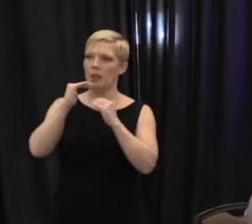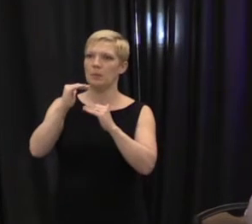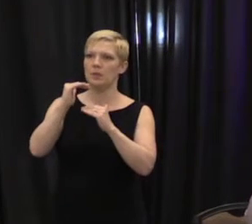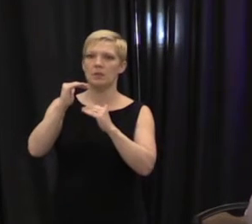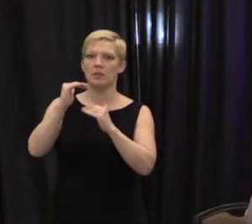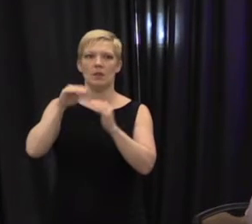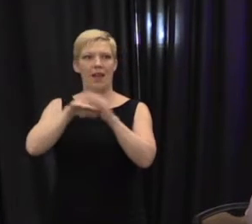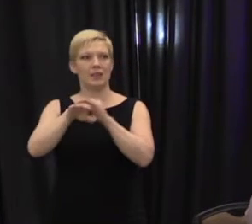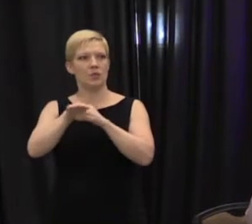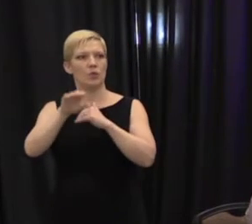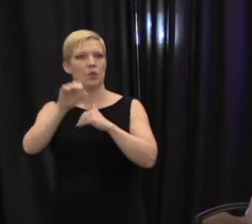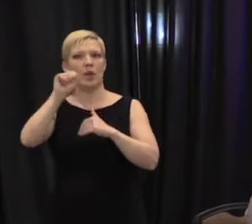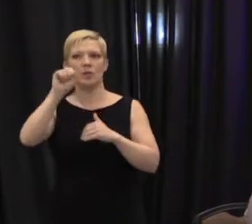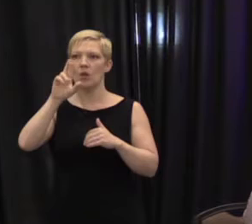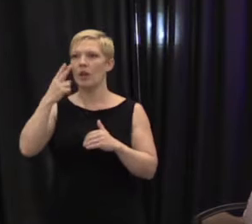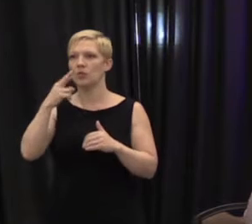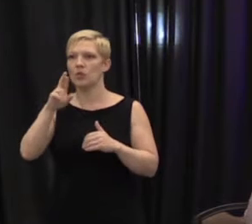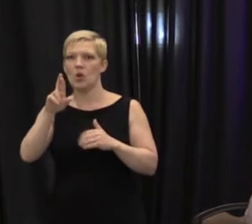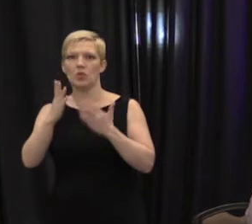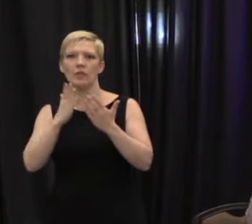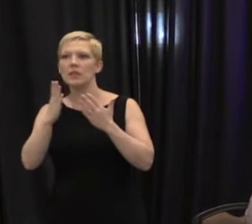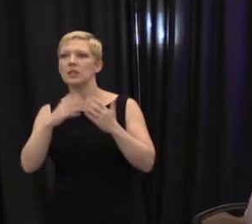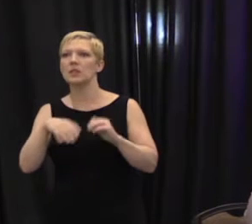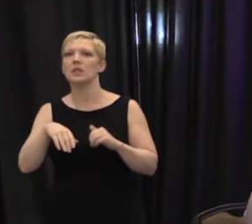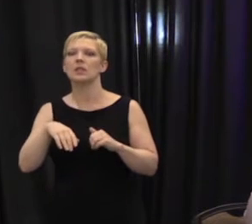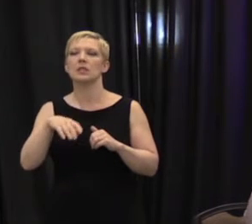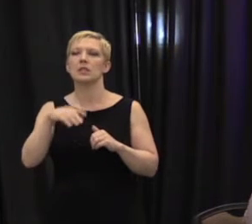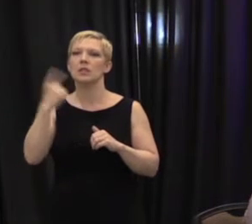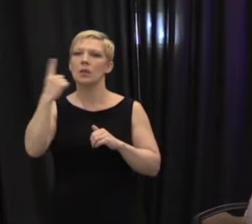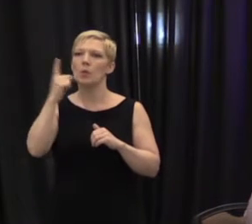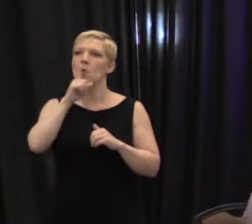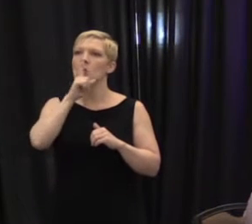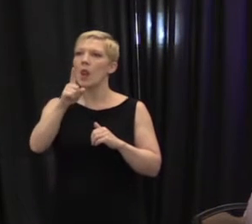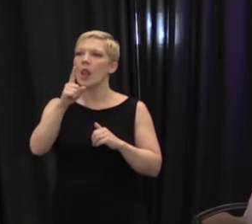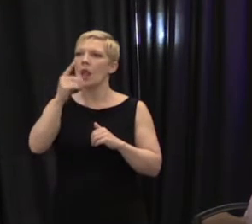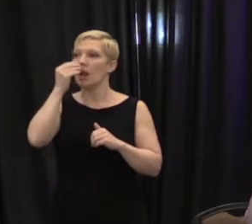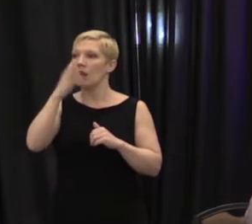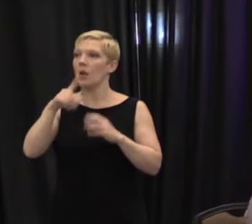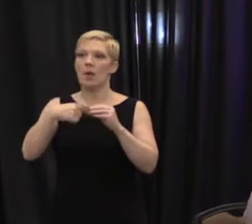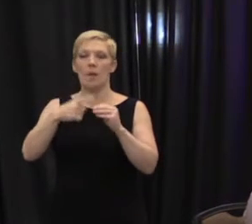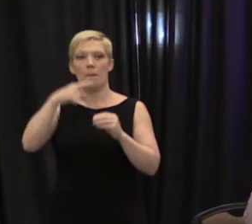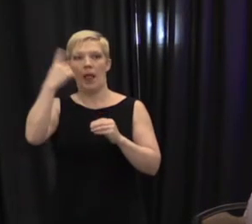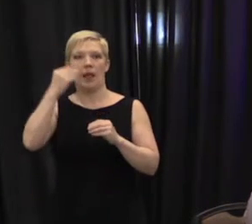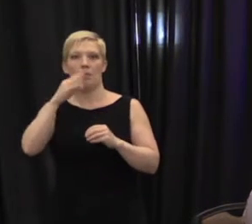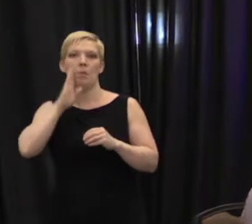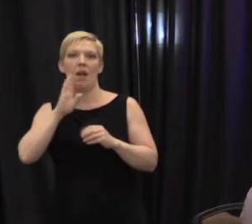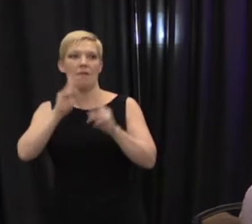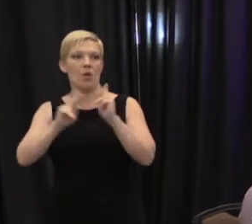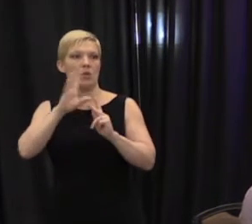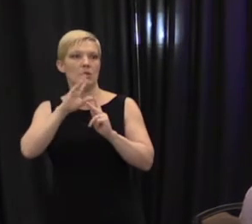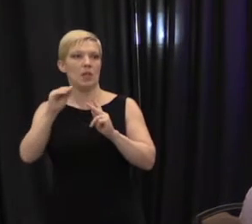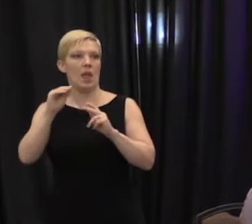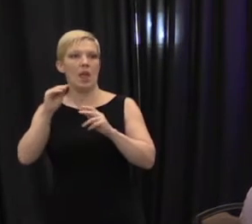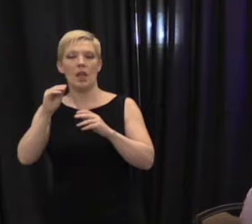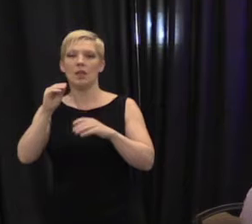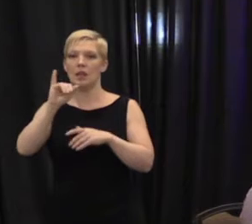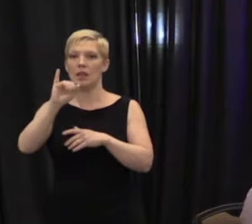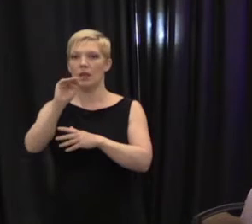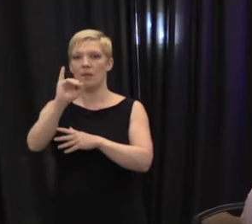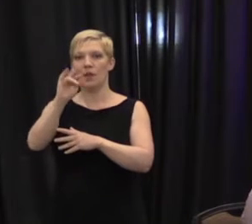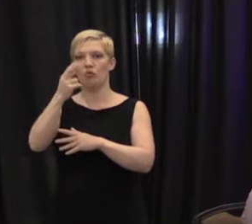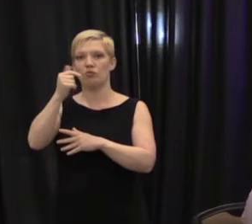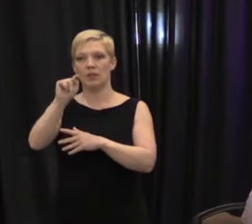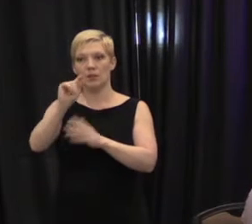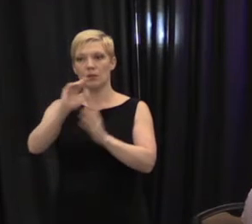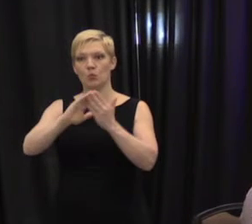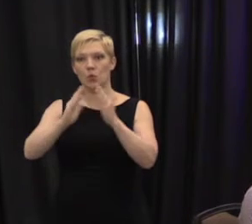to, SRHR services. We know this is someone who really doesn't care about black and brown folks, immigrant communities. What can we do? And this is